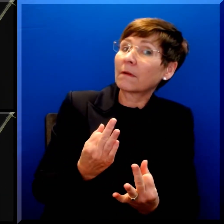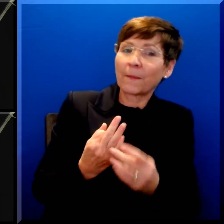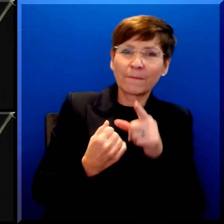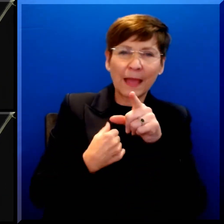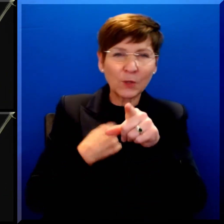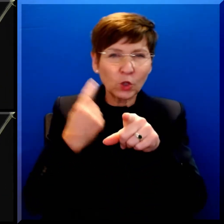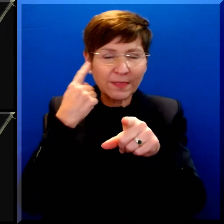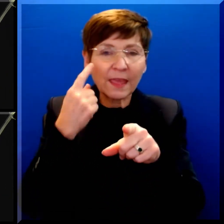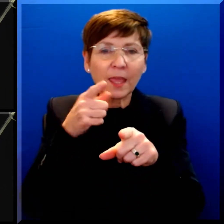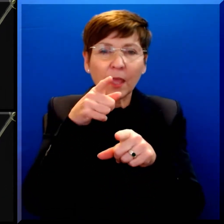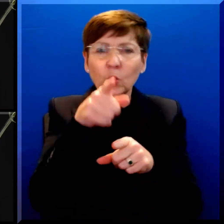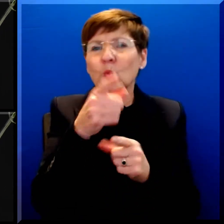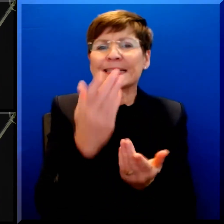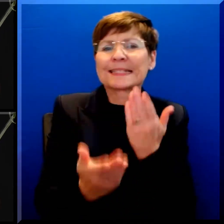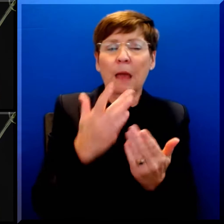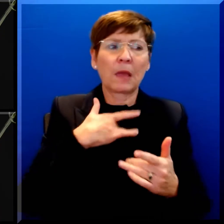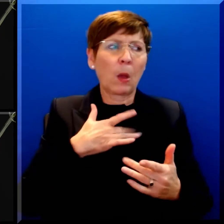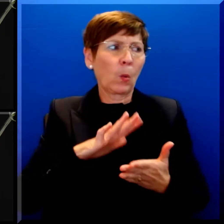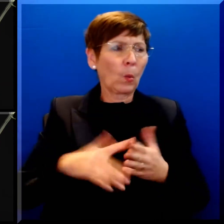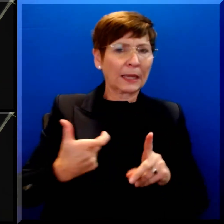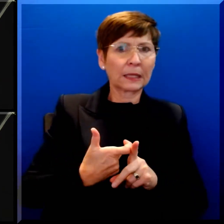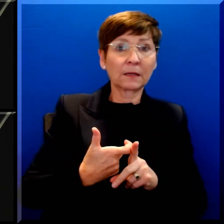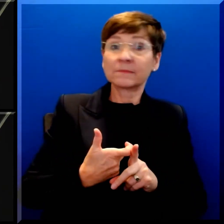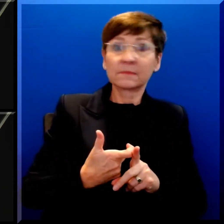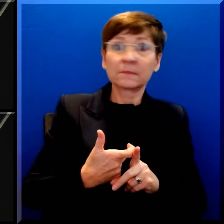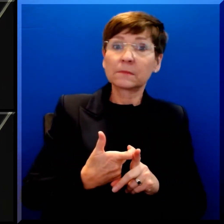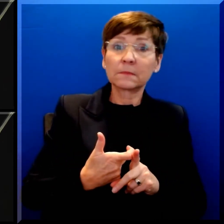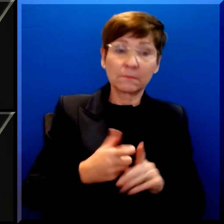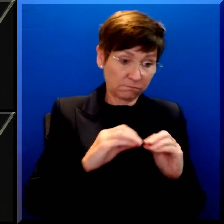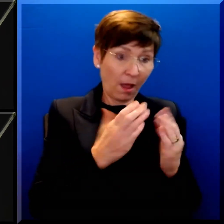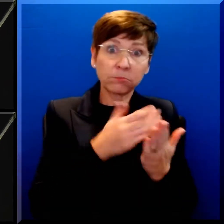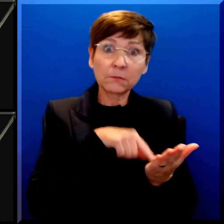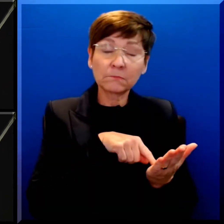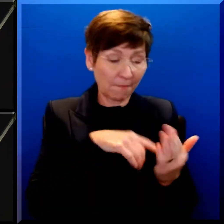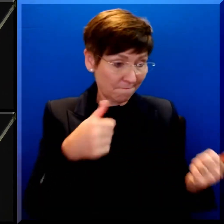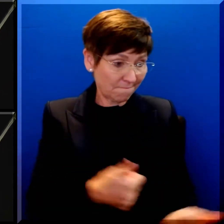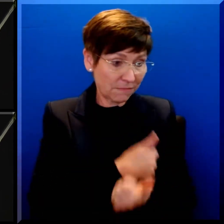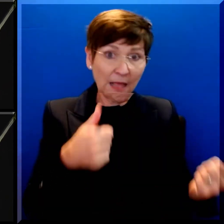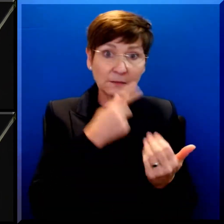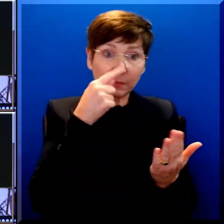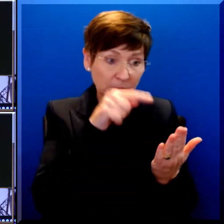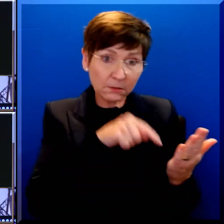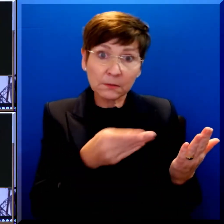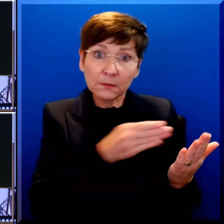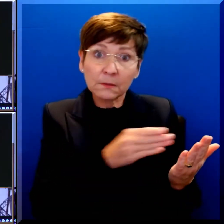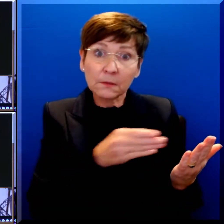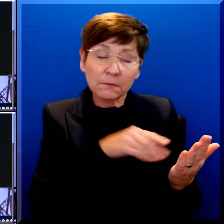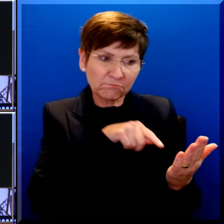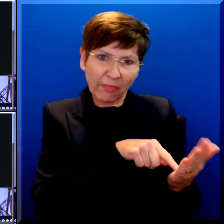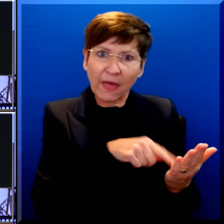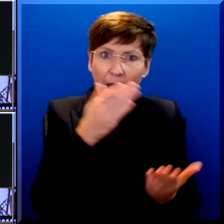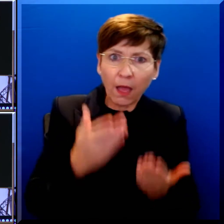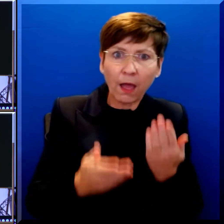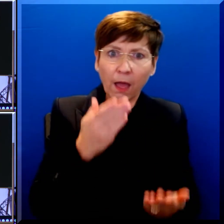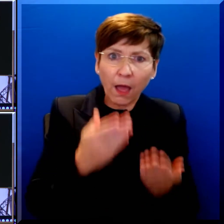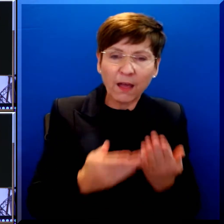right? We shouldn't doubt, but you do know some of the greatest heroes of the faith had their own doubts. They had hard questions for God, and the